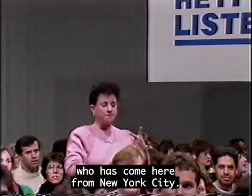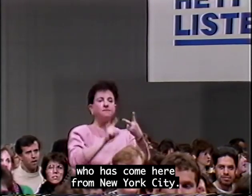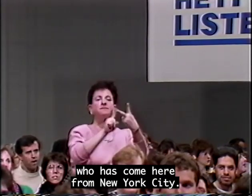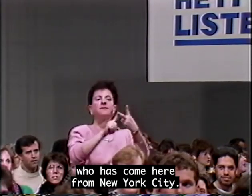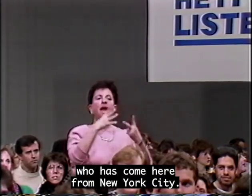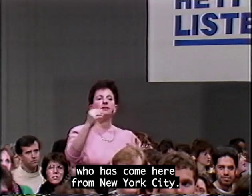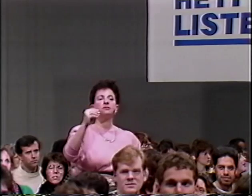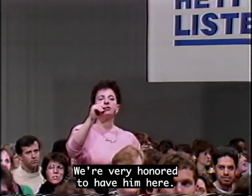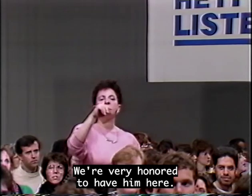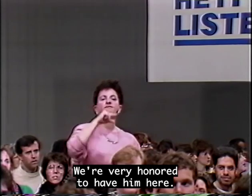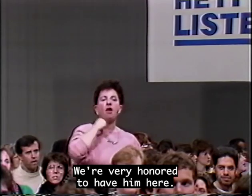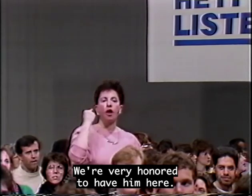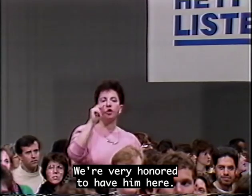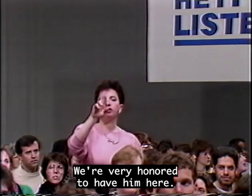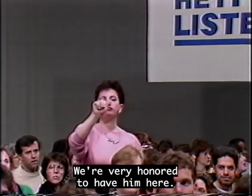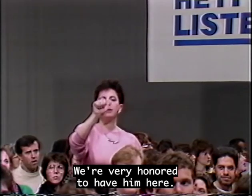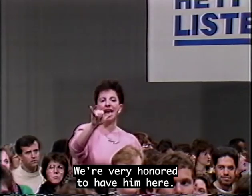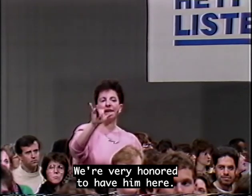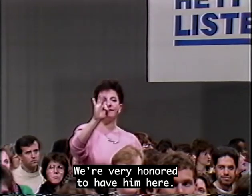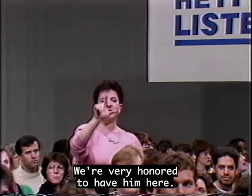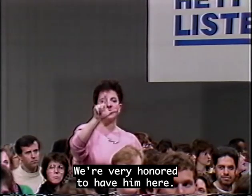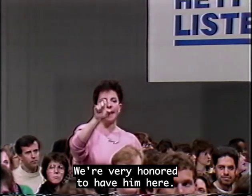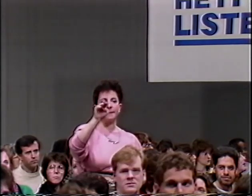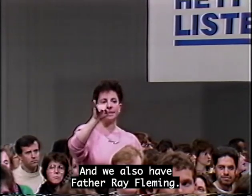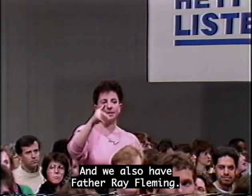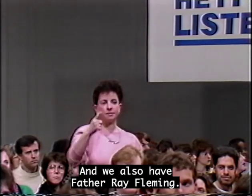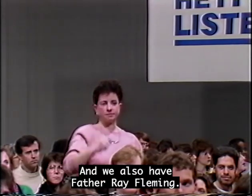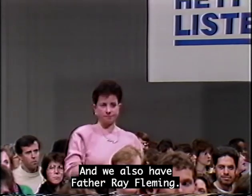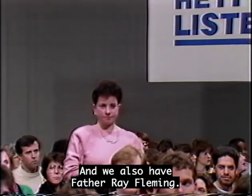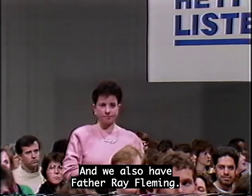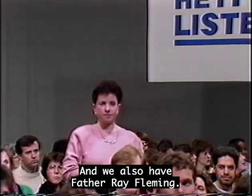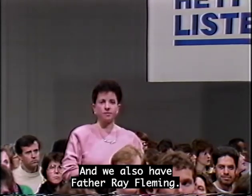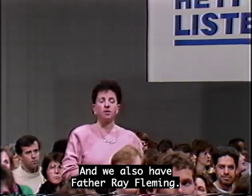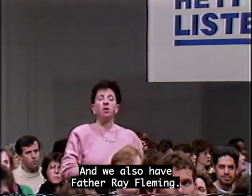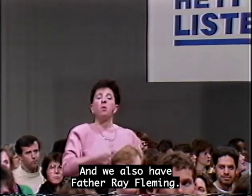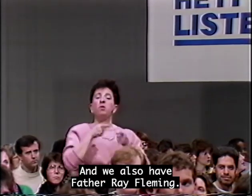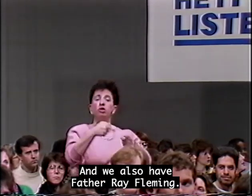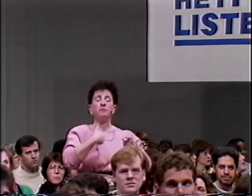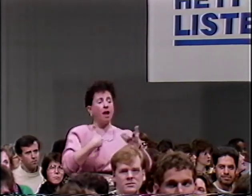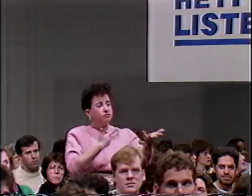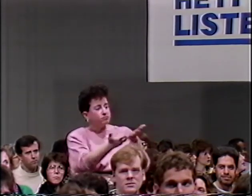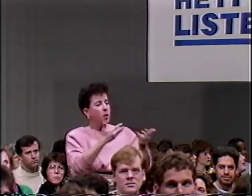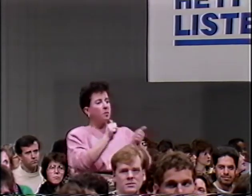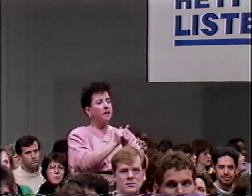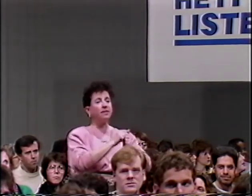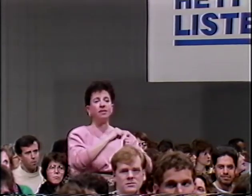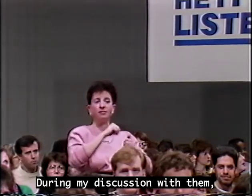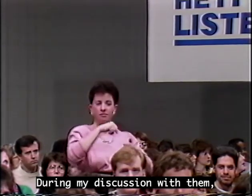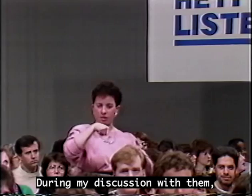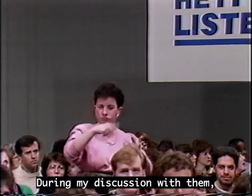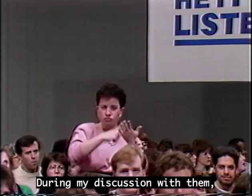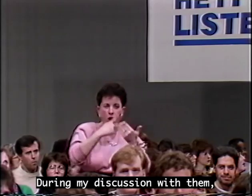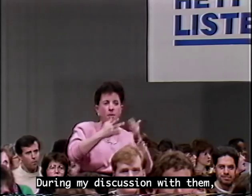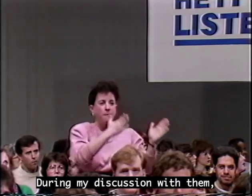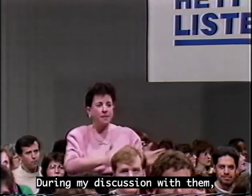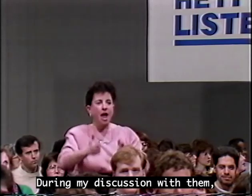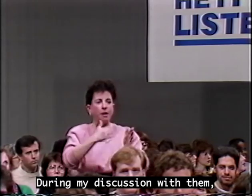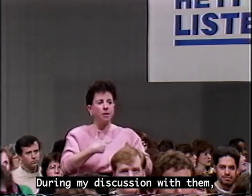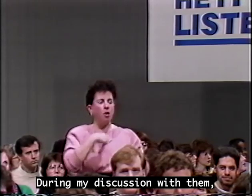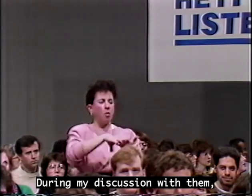from New York City. We're very honored to have him here. And we also have Father Ray Fleming. During my discussion